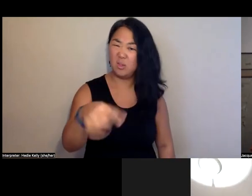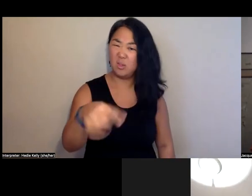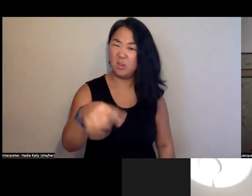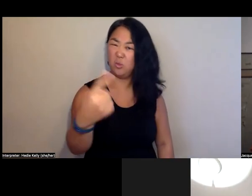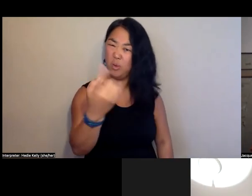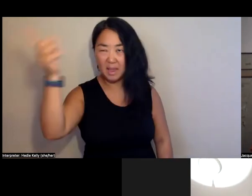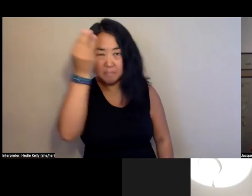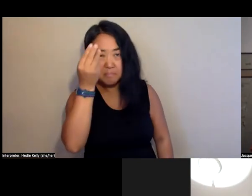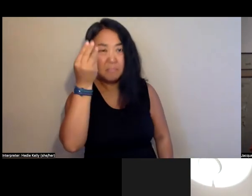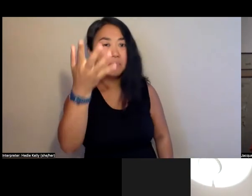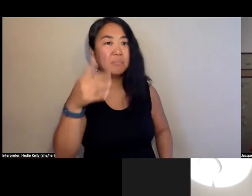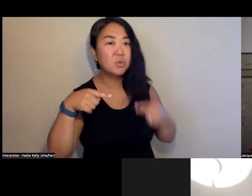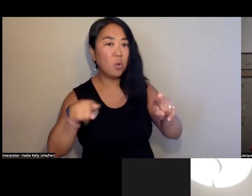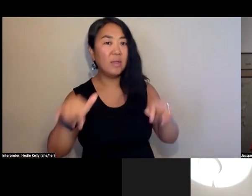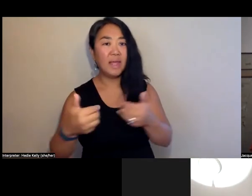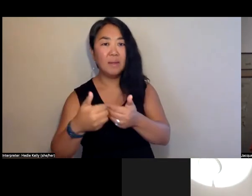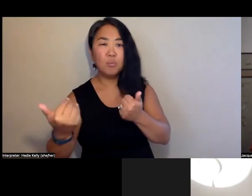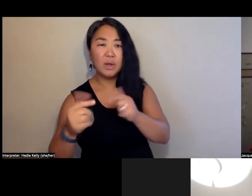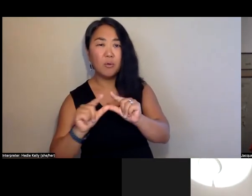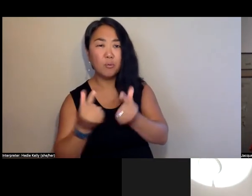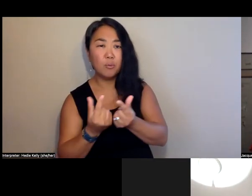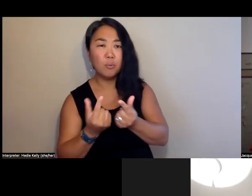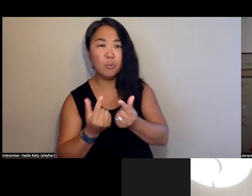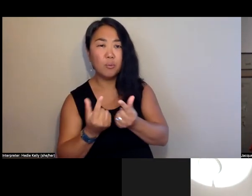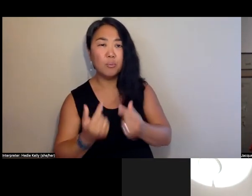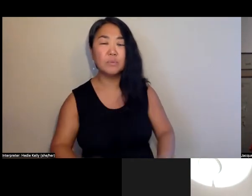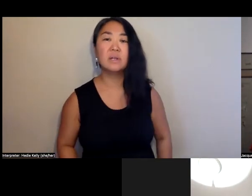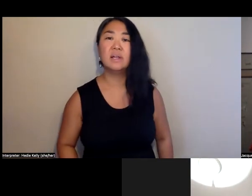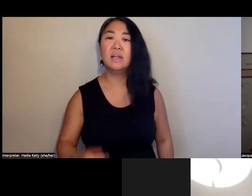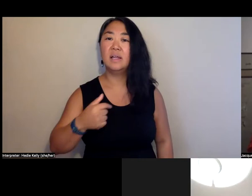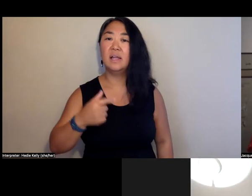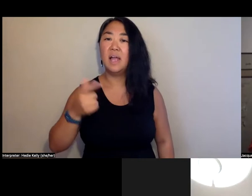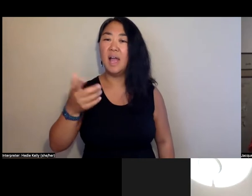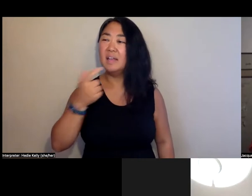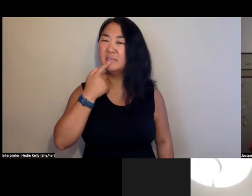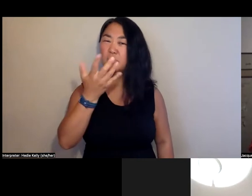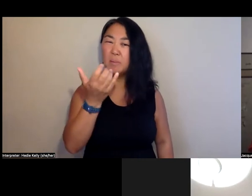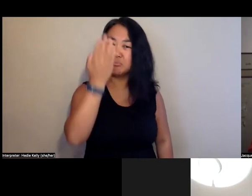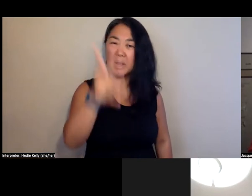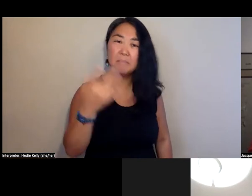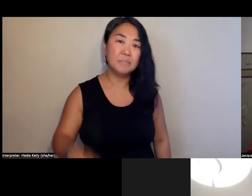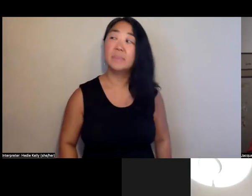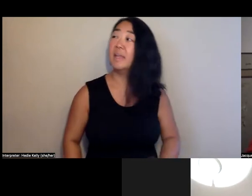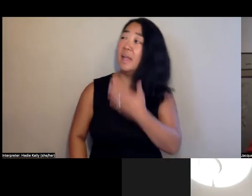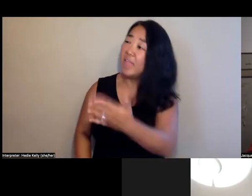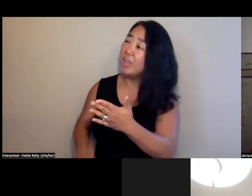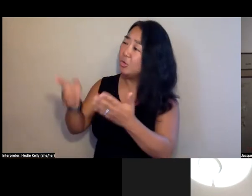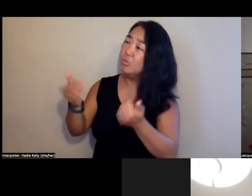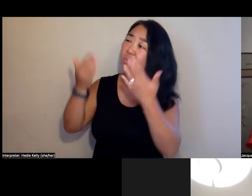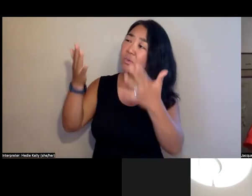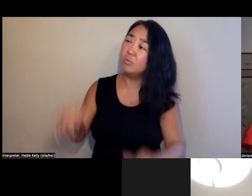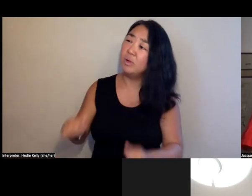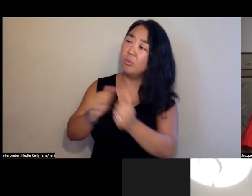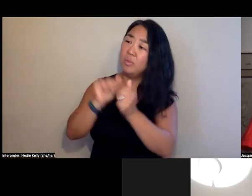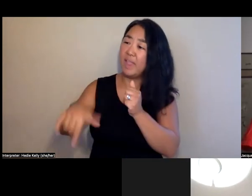that was one thing that was voiced. Yeah. So just bringing that. Yeah, thank you for surfacing that to the group.